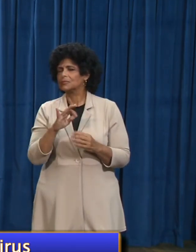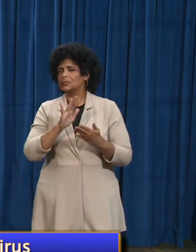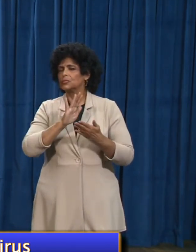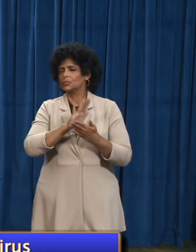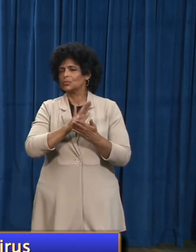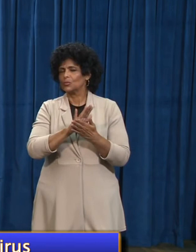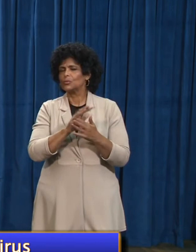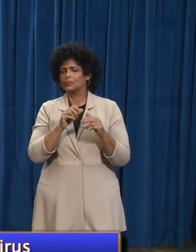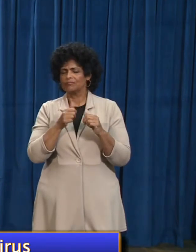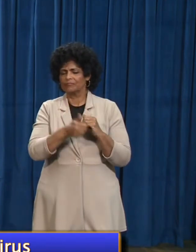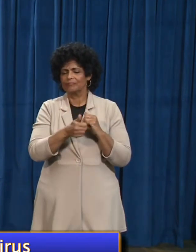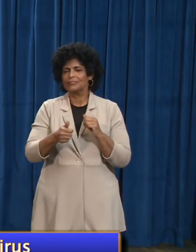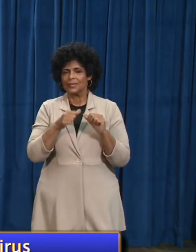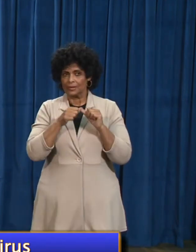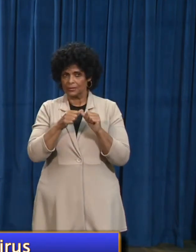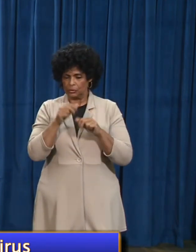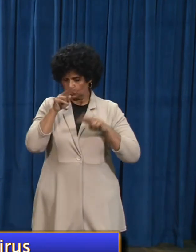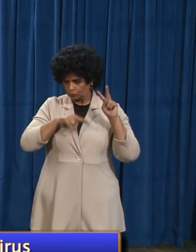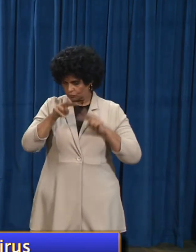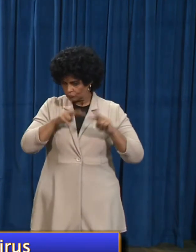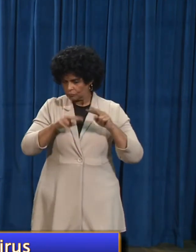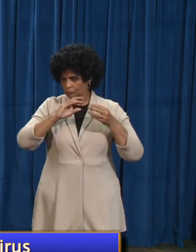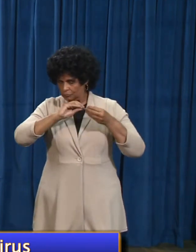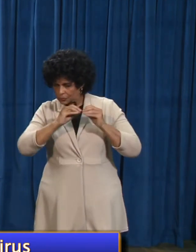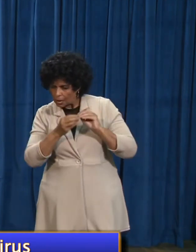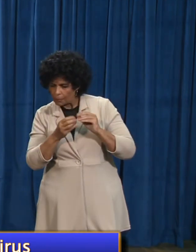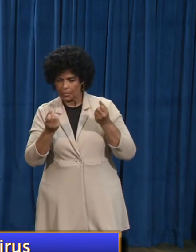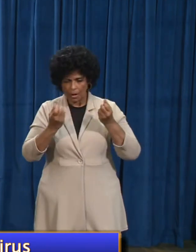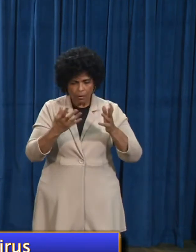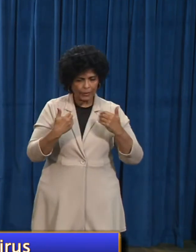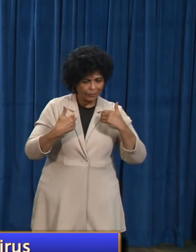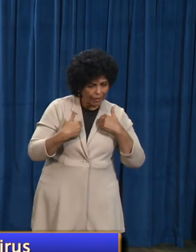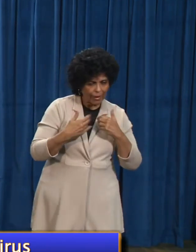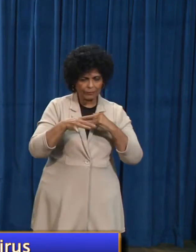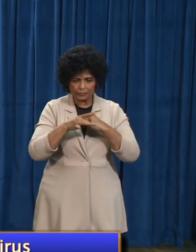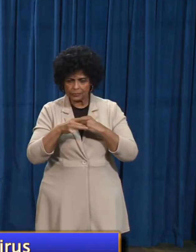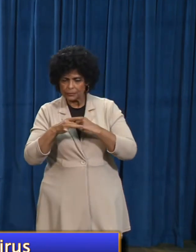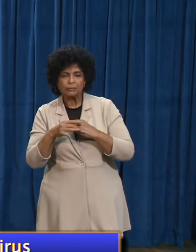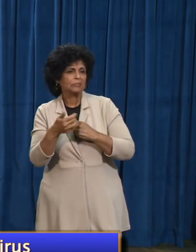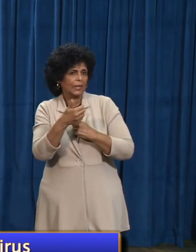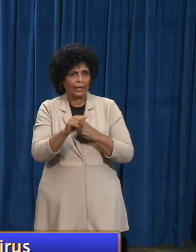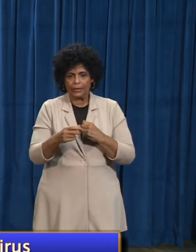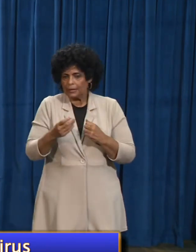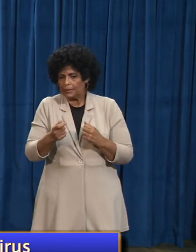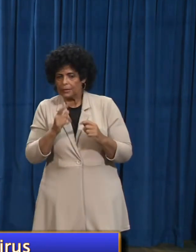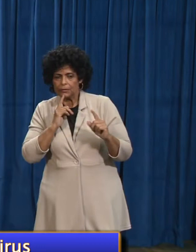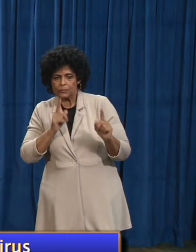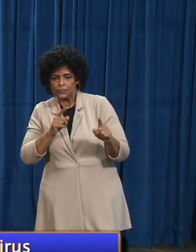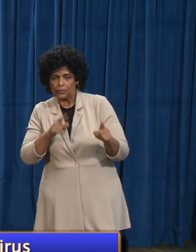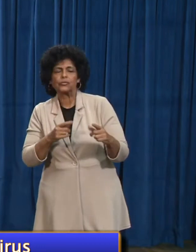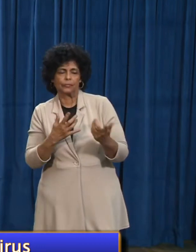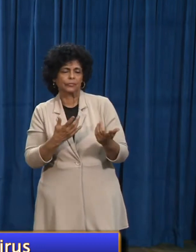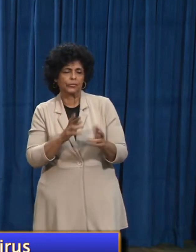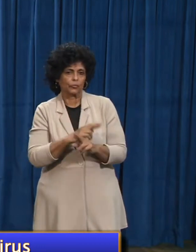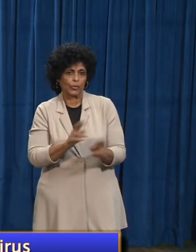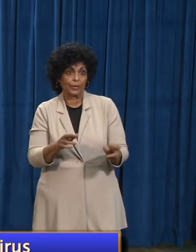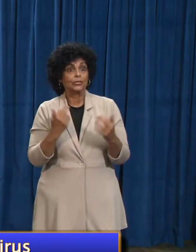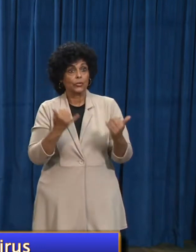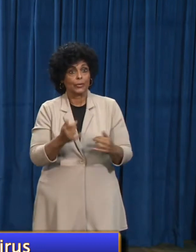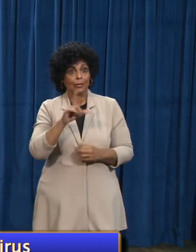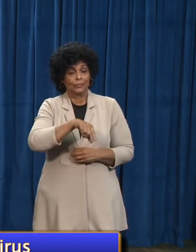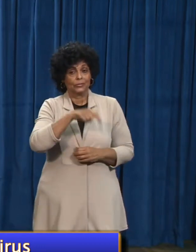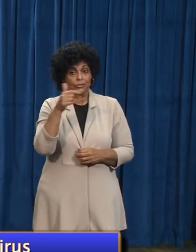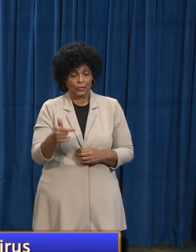monitor the numbers and respond to media requests as appropriate. And now I'll turn it